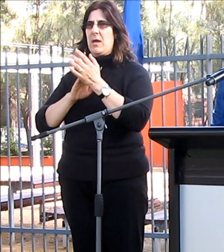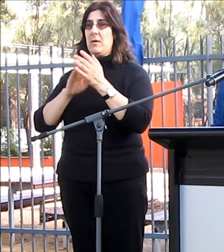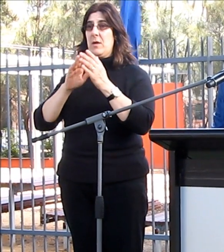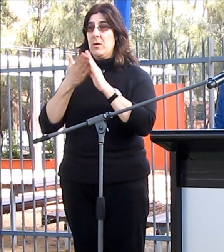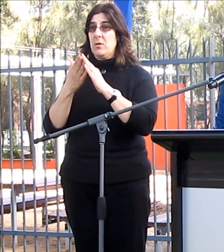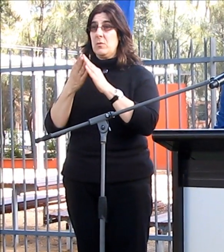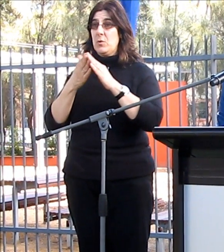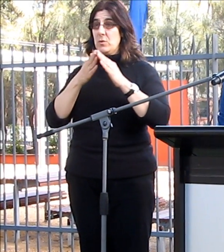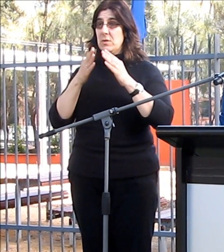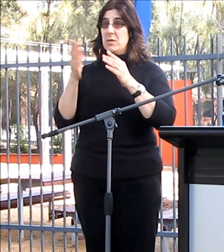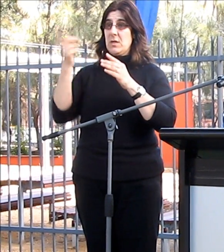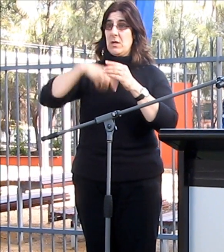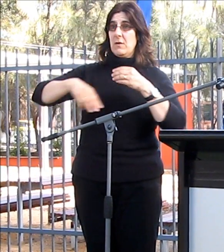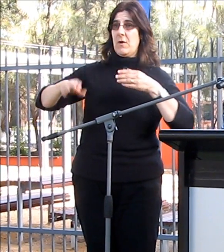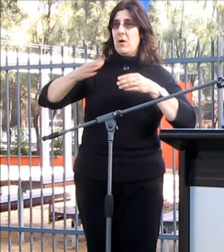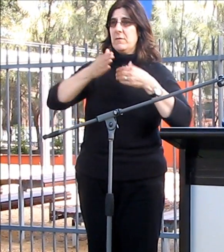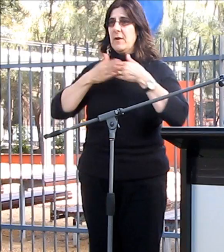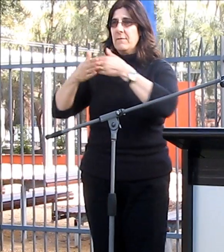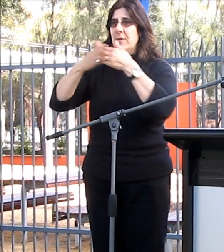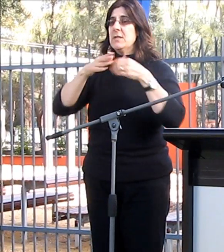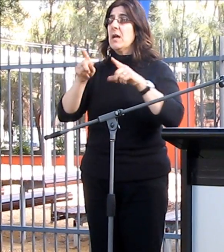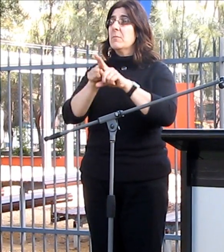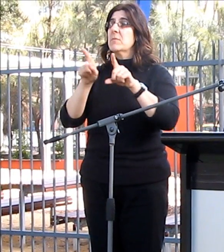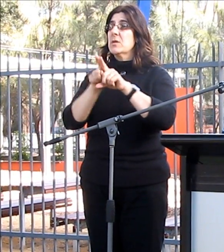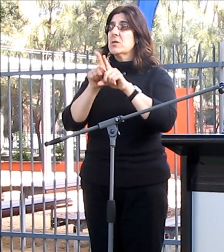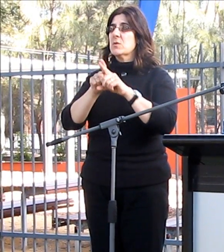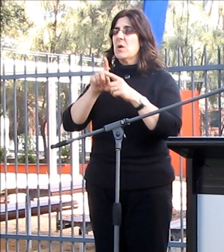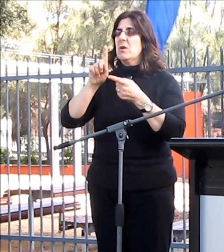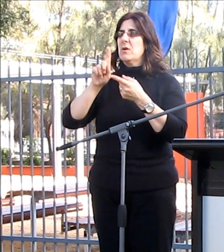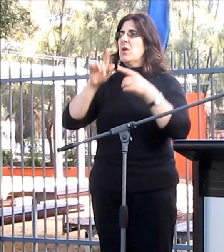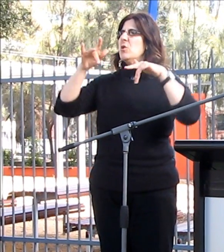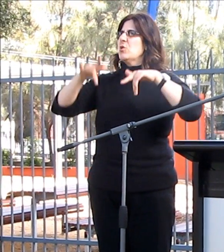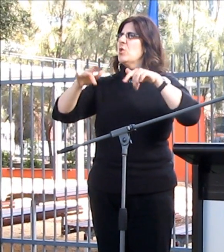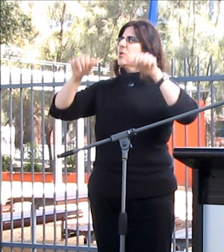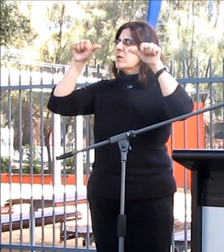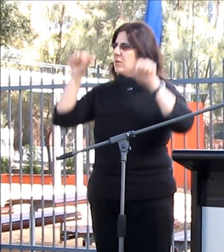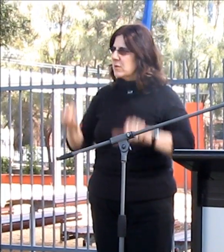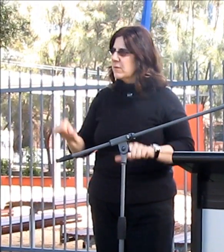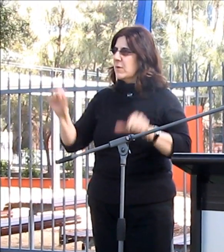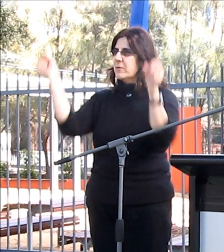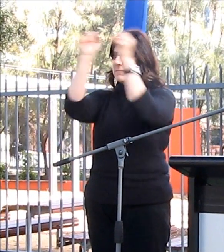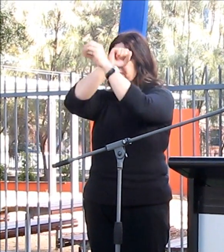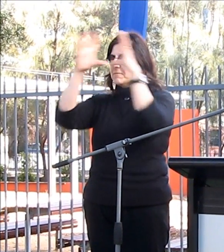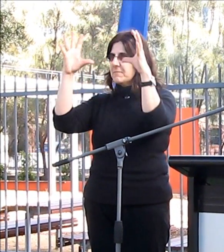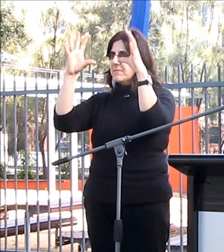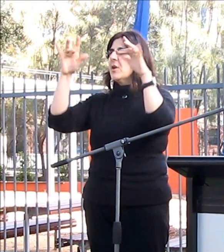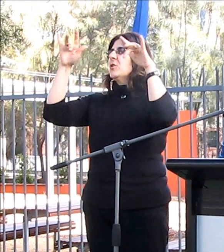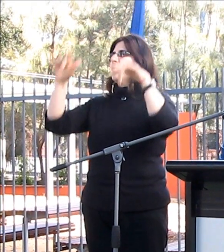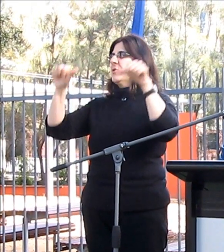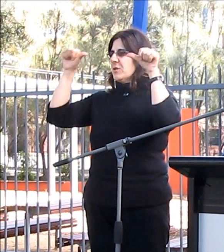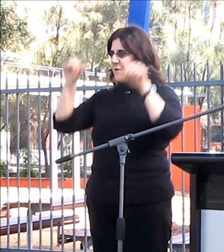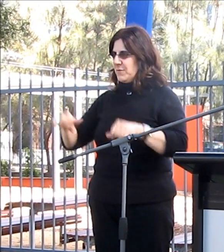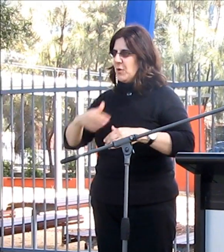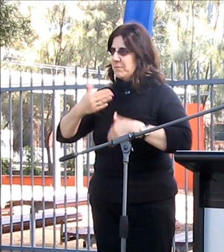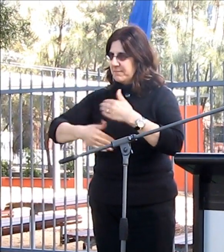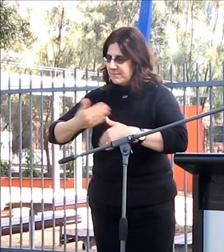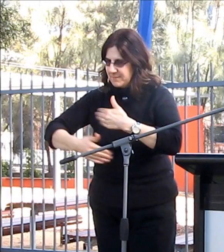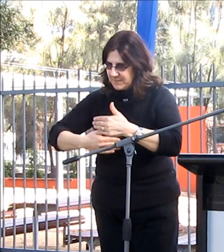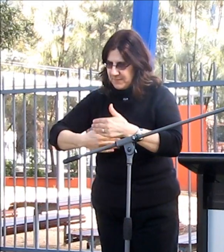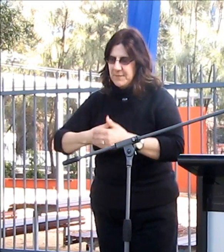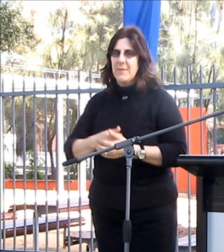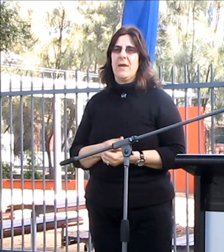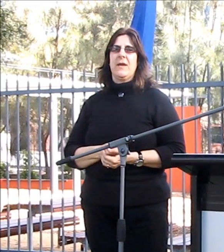involved in restoring it and then using it as a men's shed. That's still a little bit of a vision rather than a practical thing we know we can